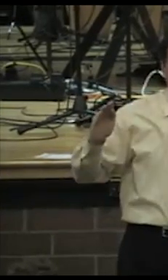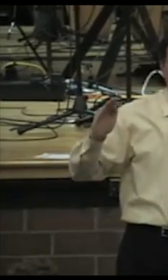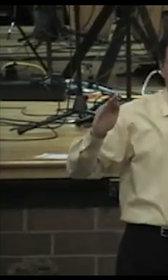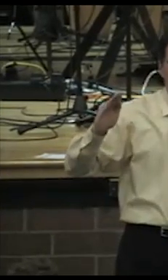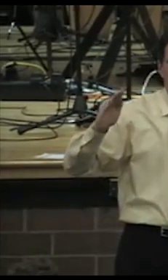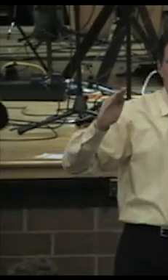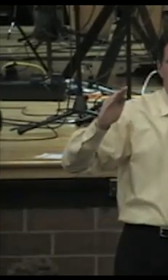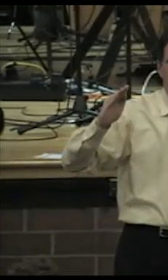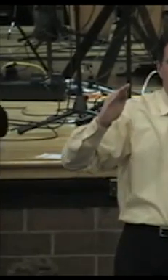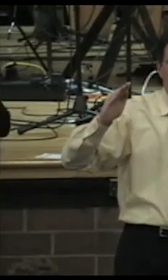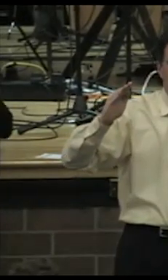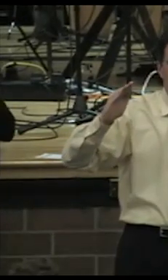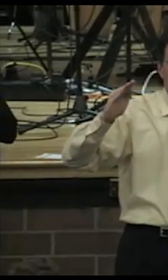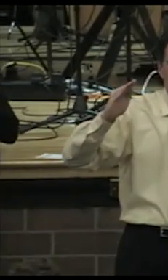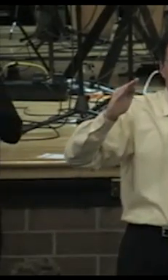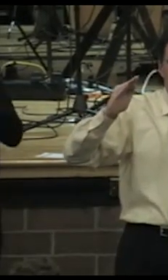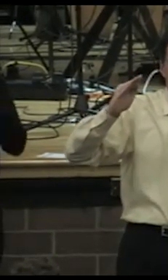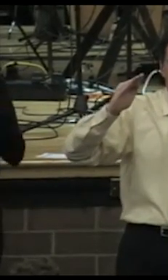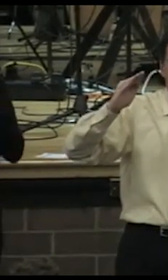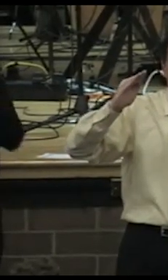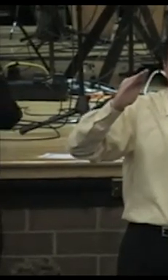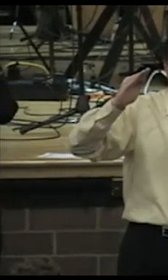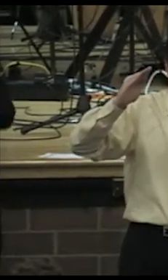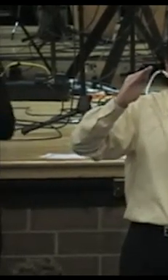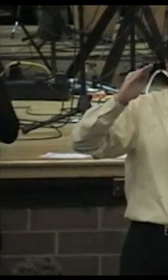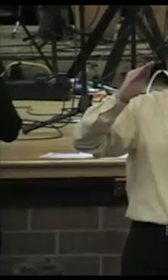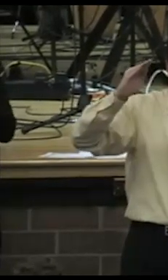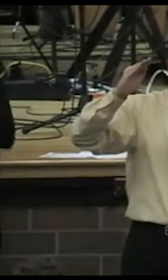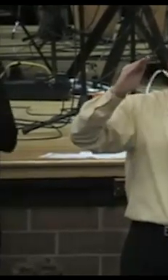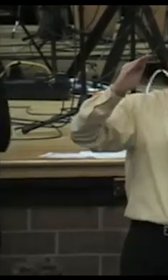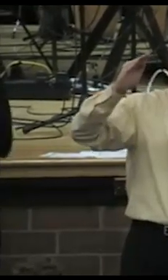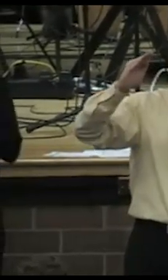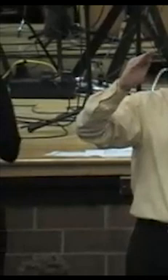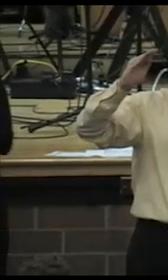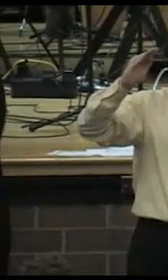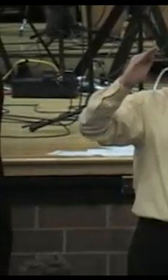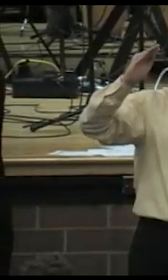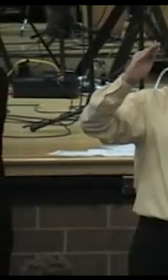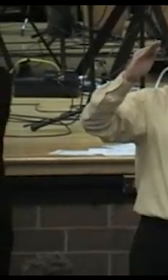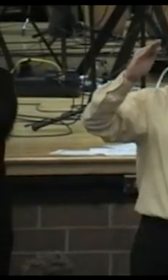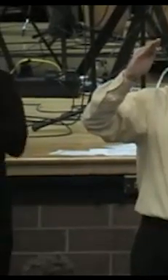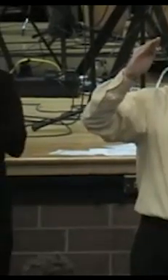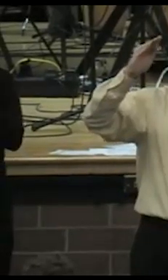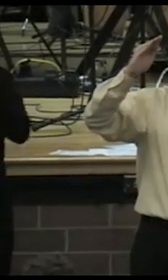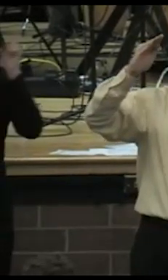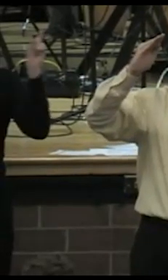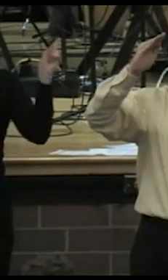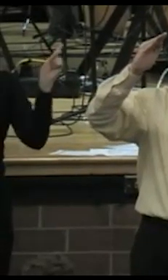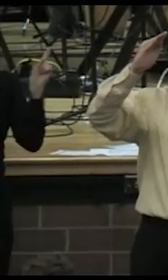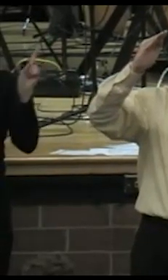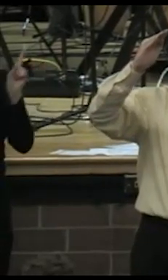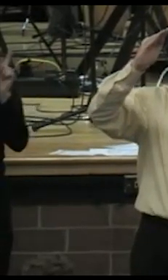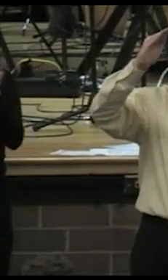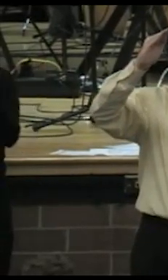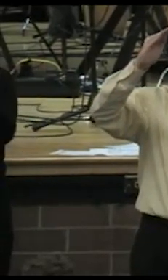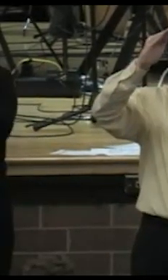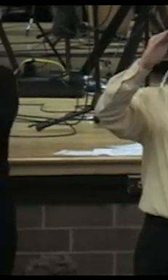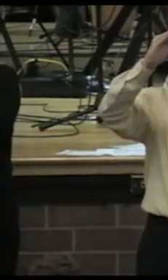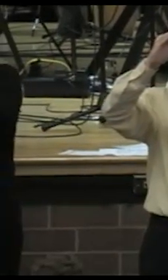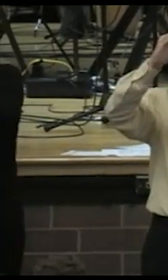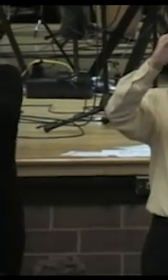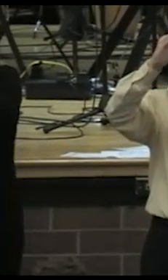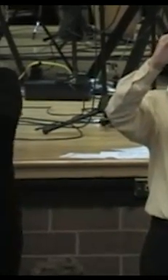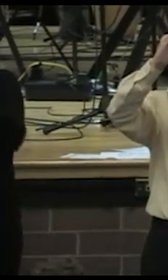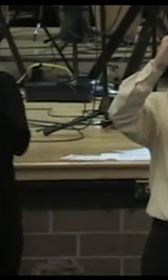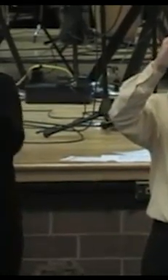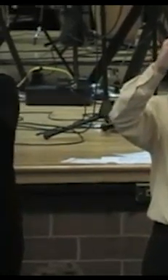It's to get close like this. As each of you are seeking the Lord. Each of you are desiring His will. Each of you are hungering after God. Each of you are